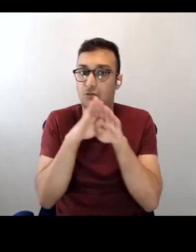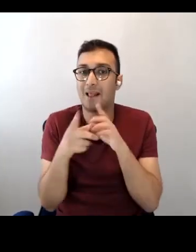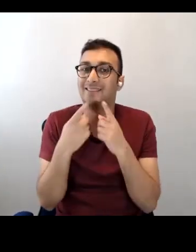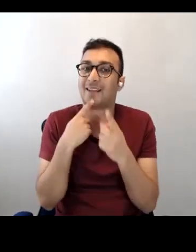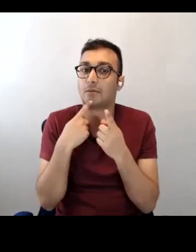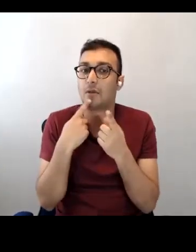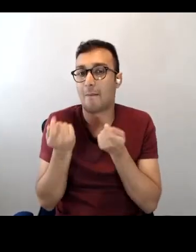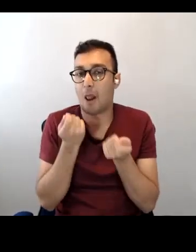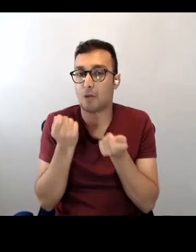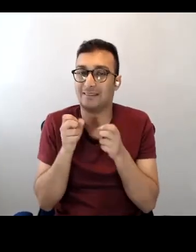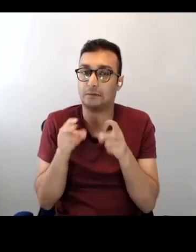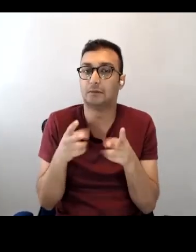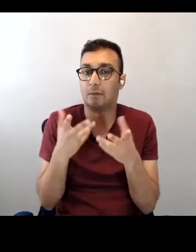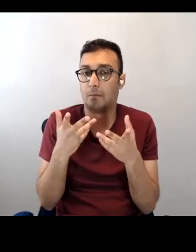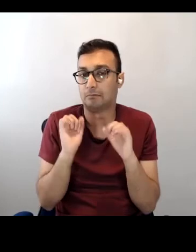that one,